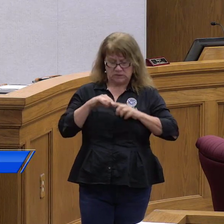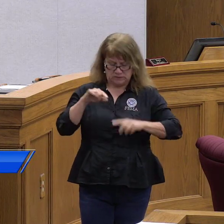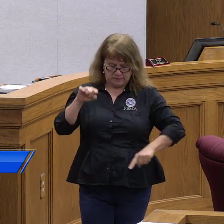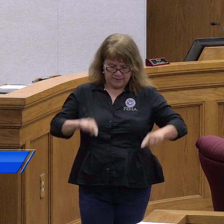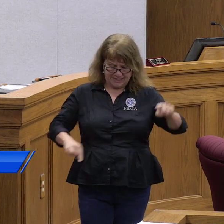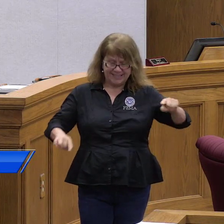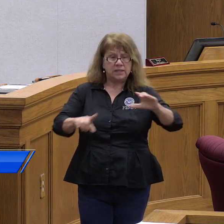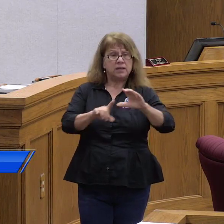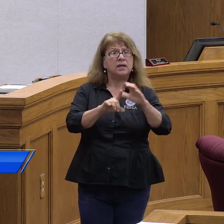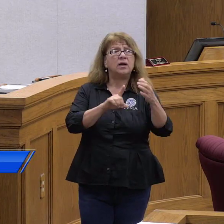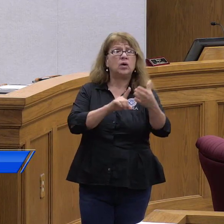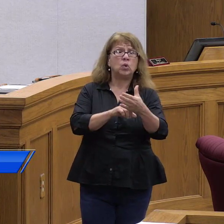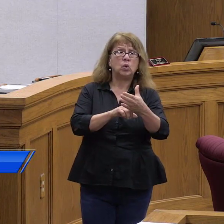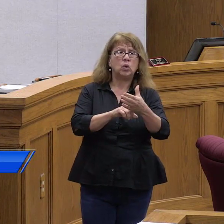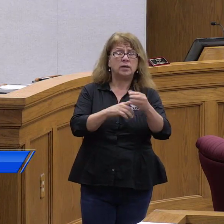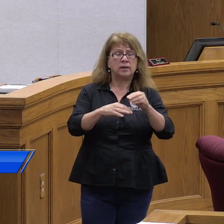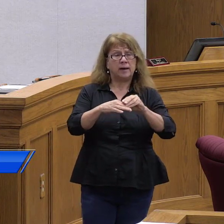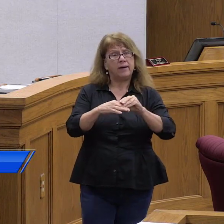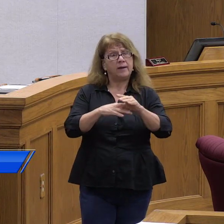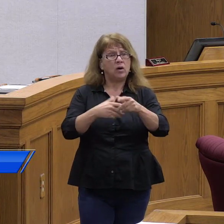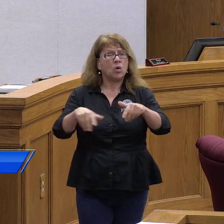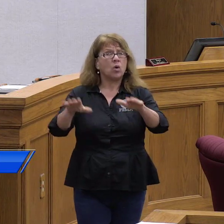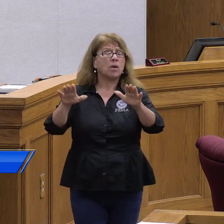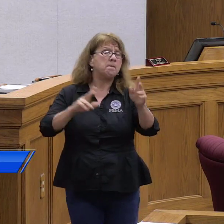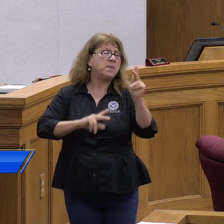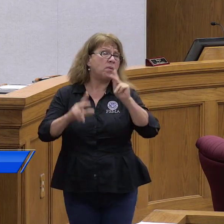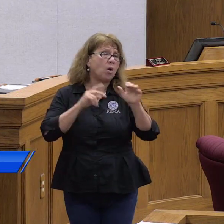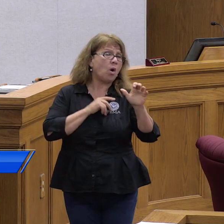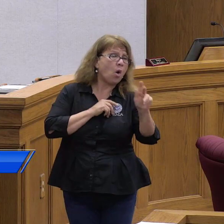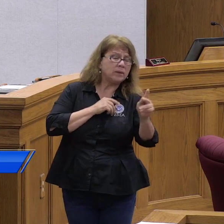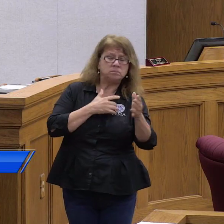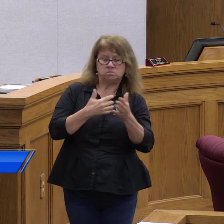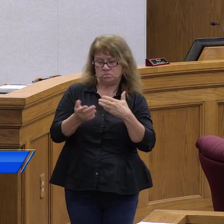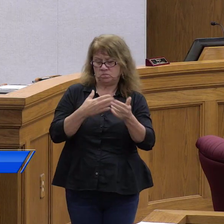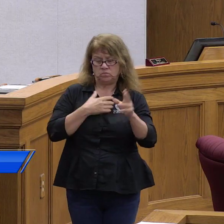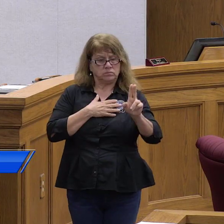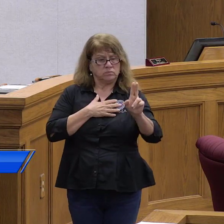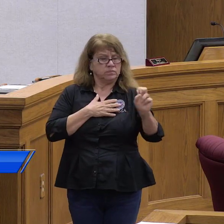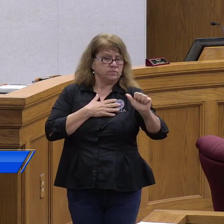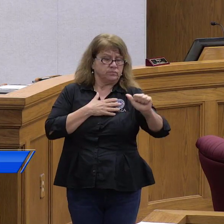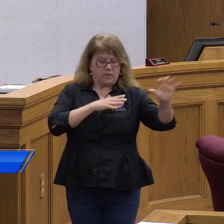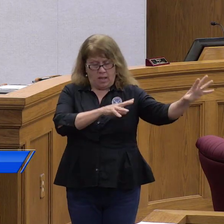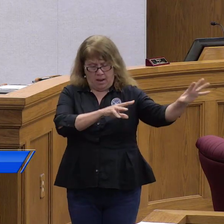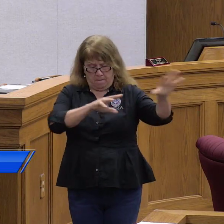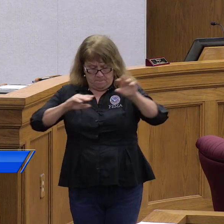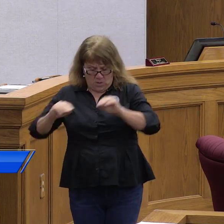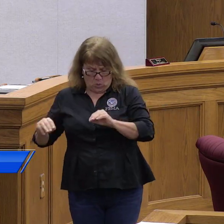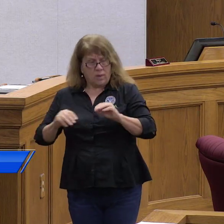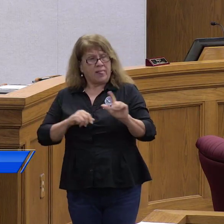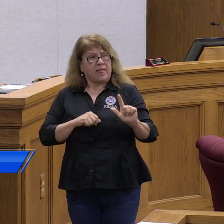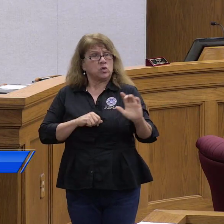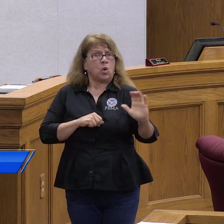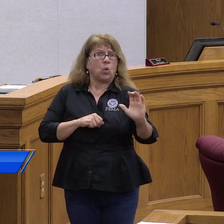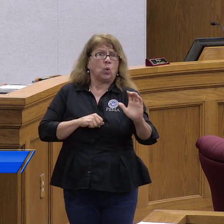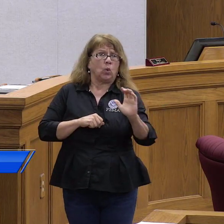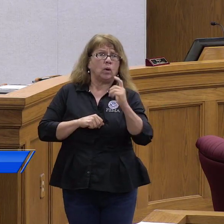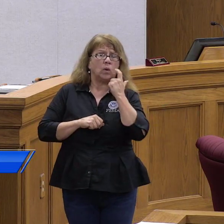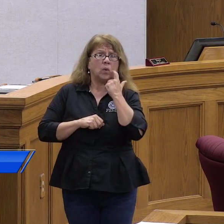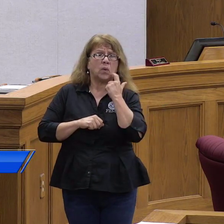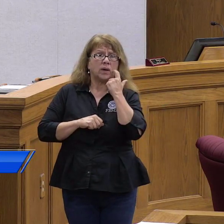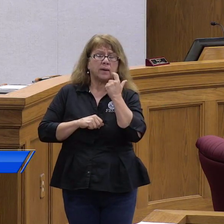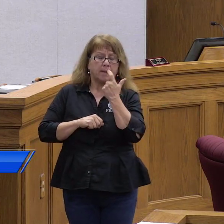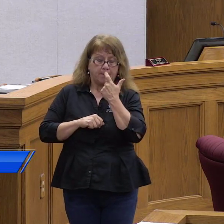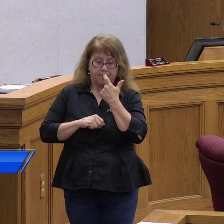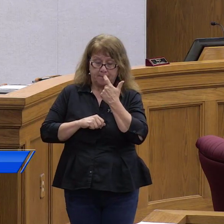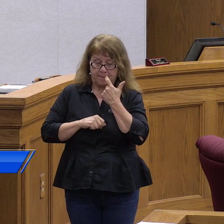here is what makes us great, and that includes people from Arkansas or people from anywhere that have moved to Lake Charles in recent history. Prior